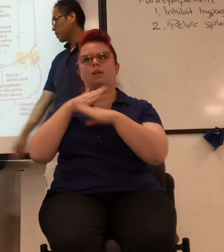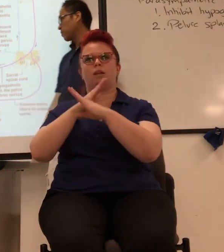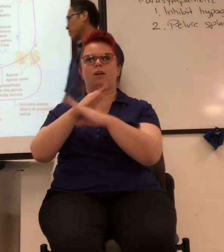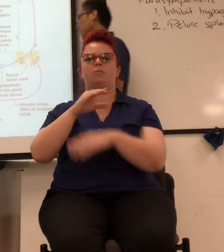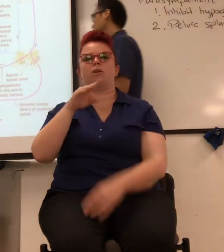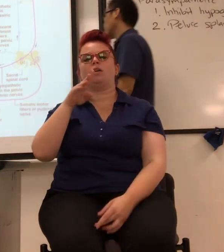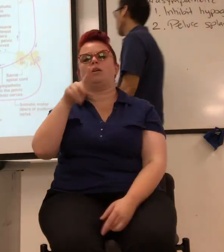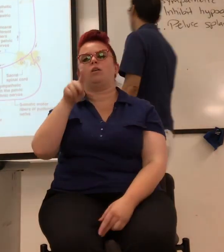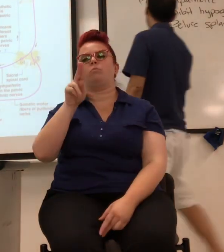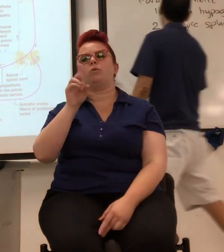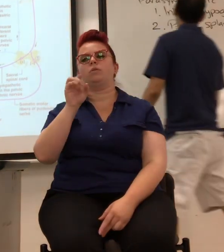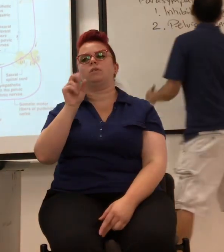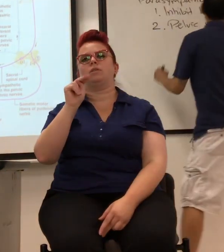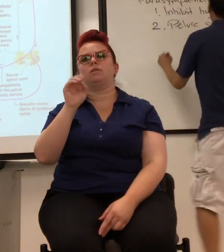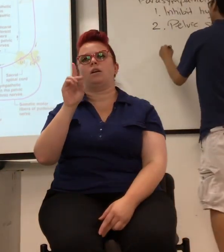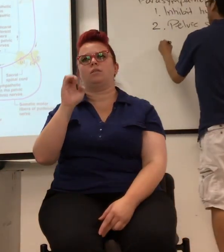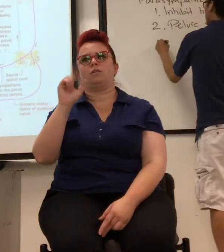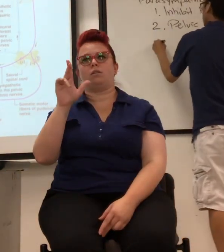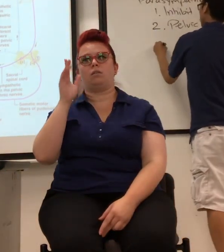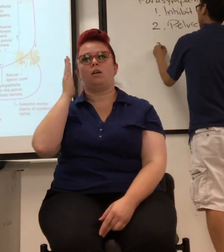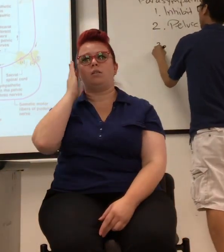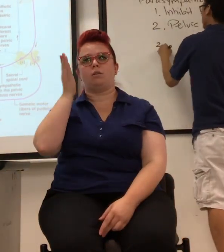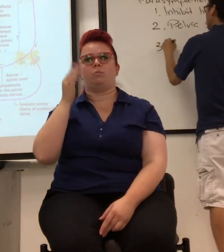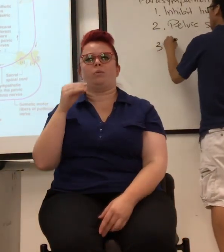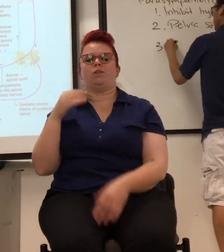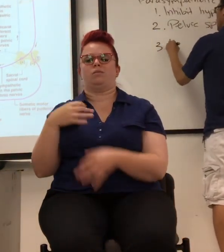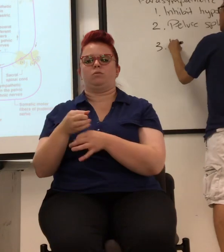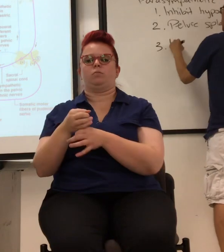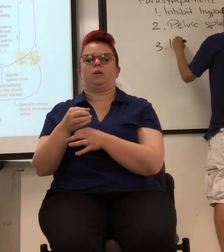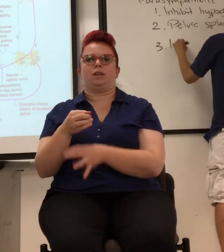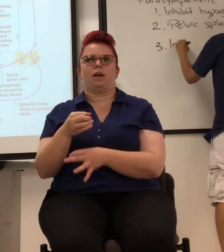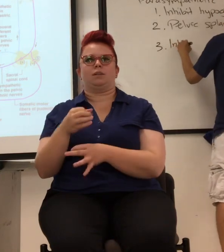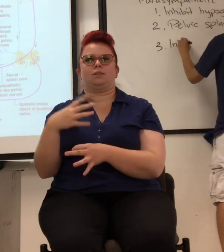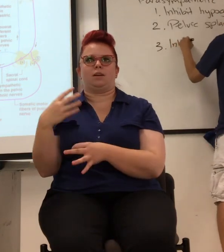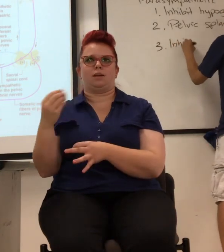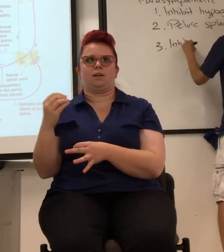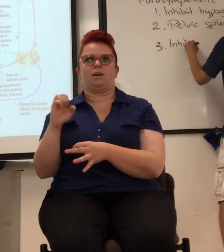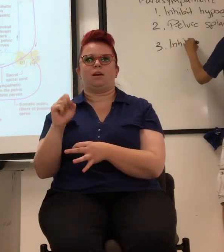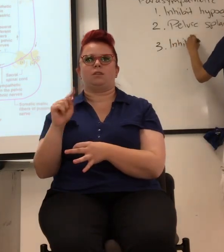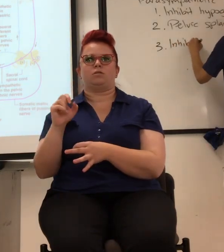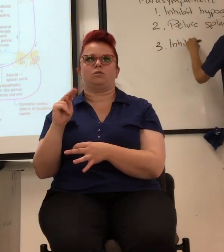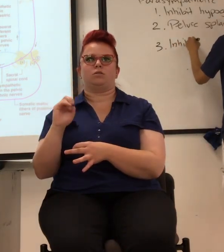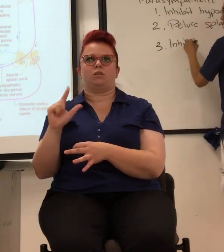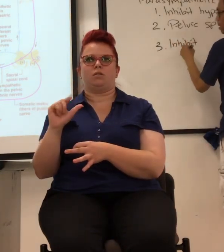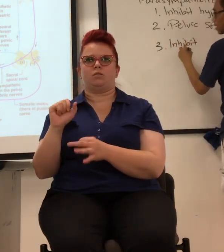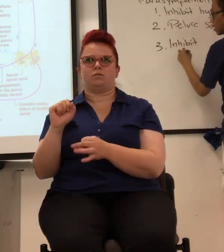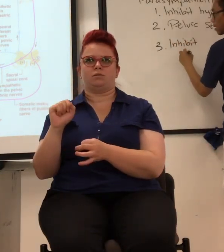and inhibit or relax internal sphincter.